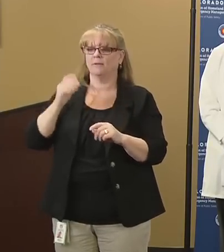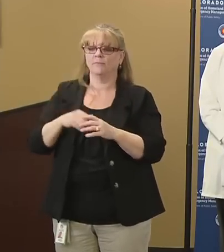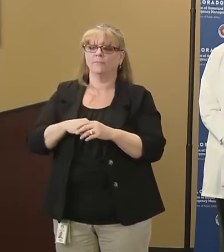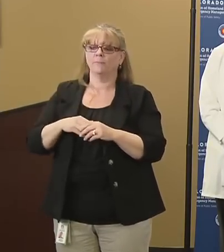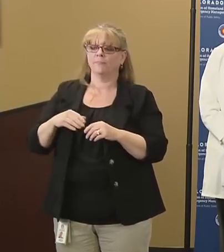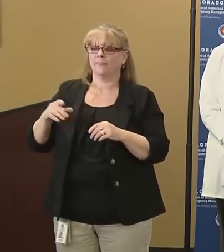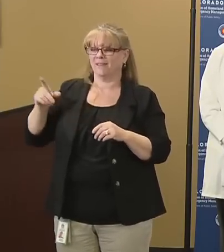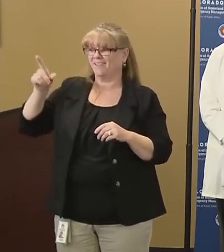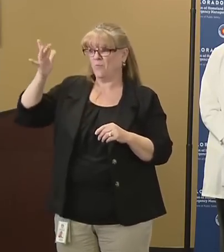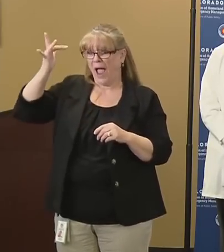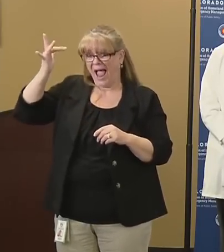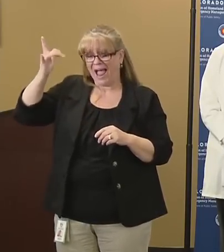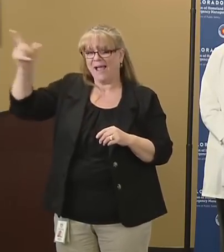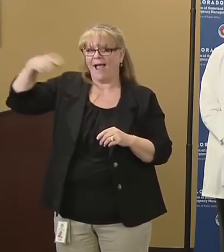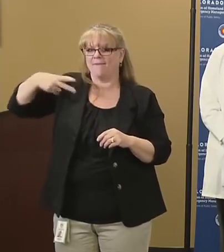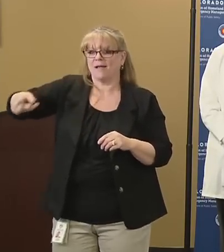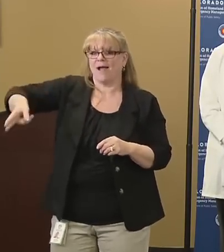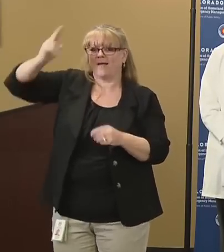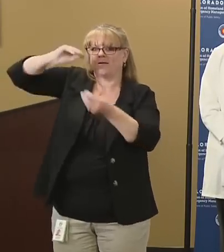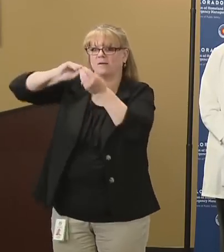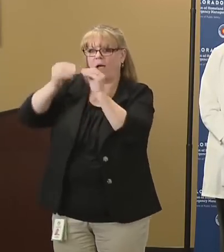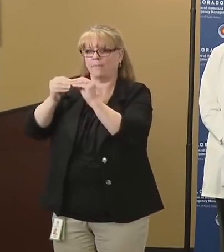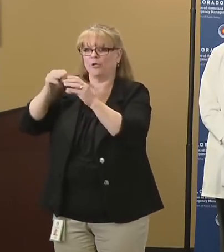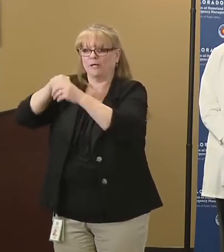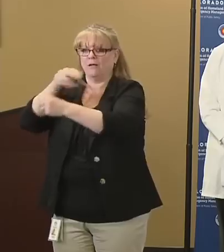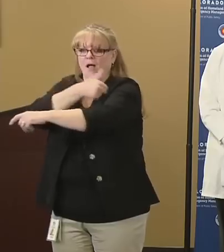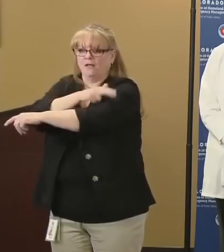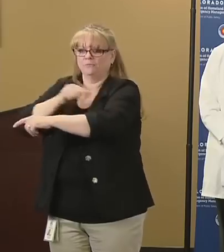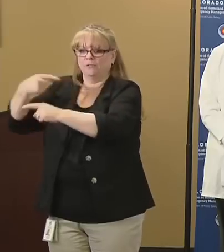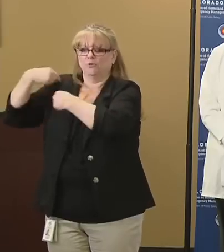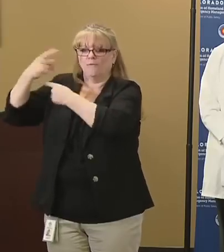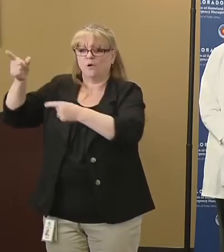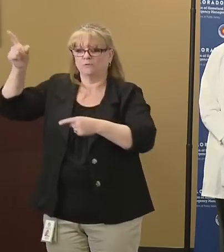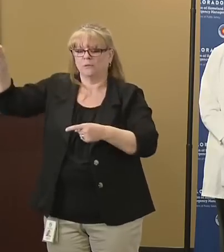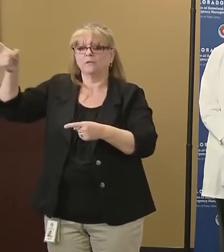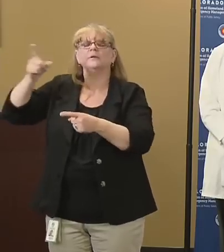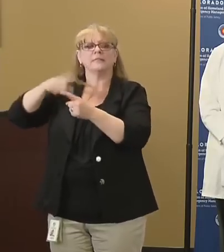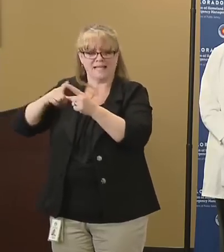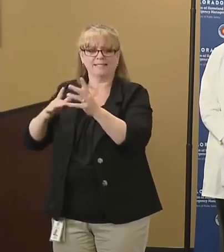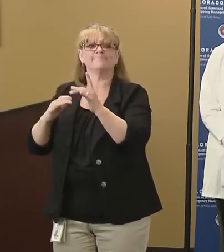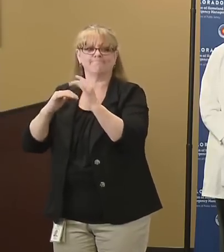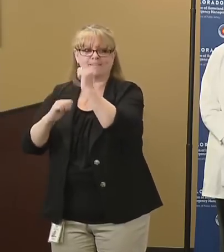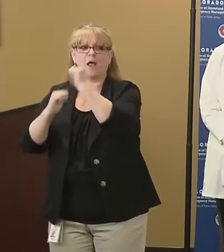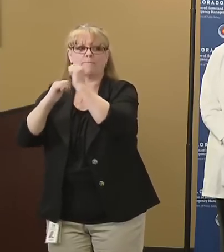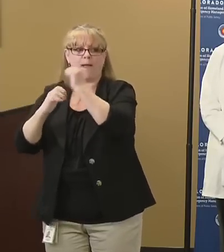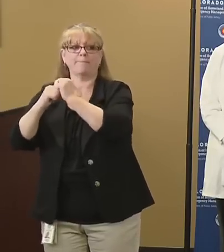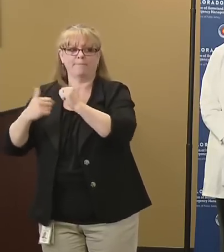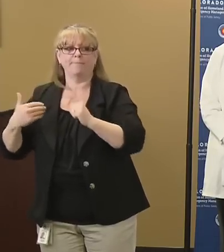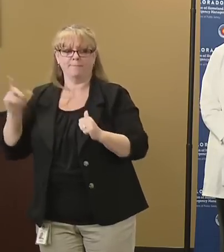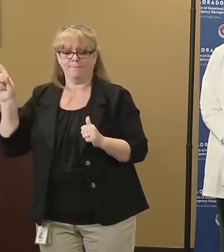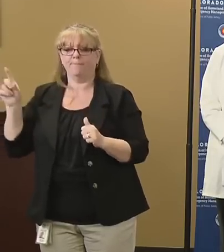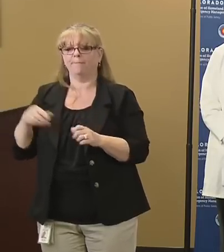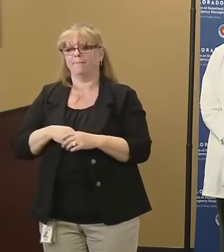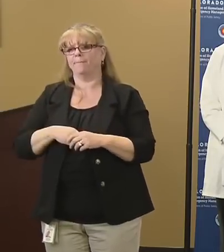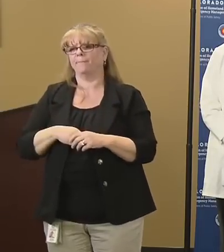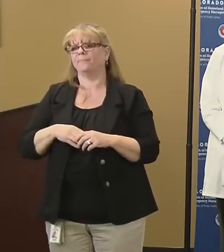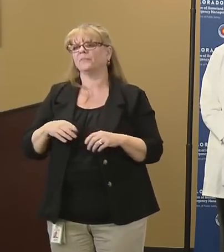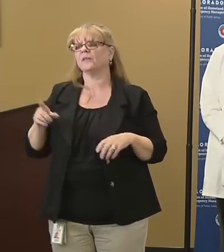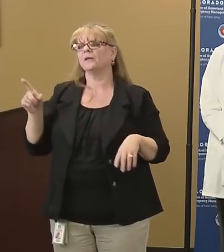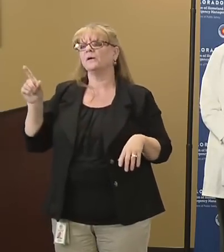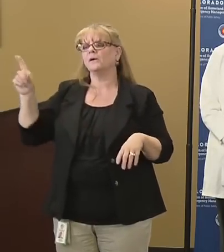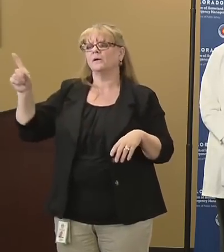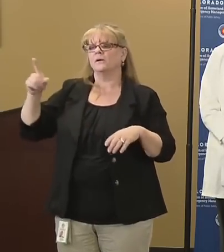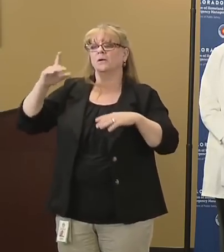far the hospitals have been able to keep up because those hospitals are built for the surge in population in hot tourism